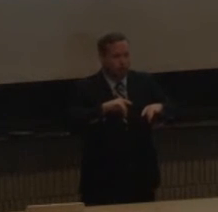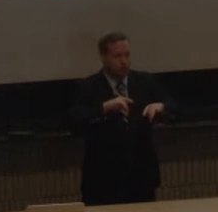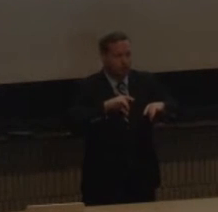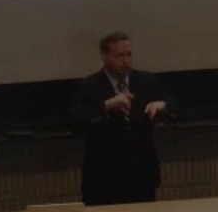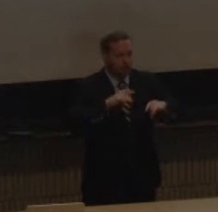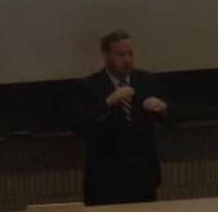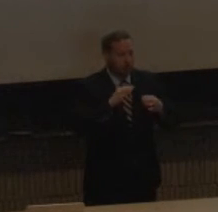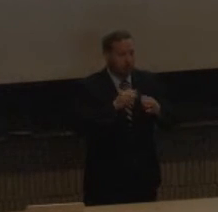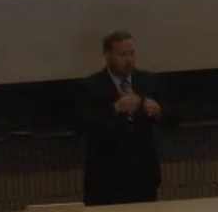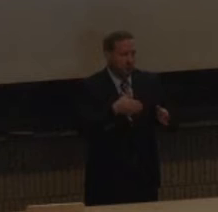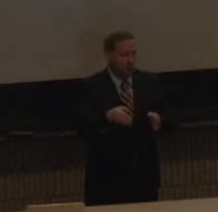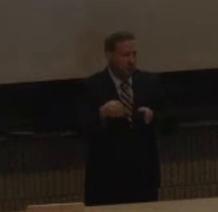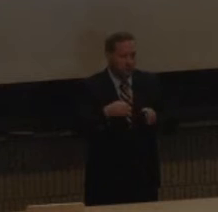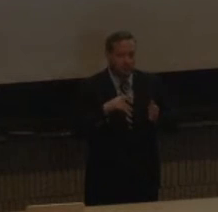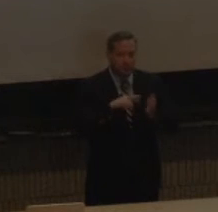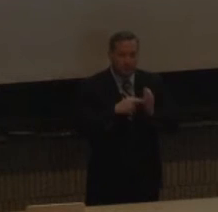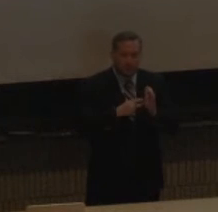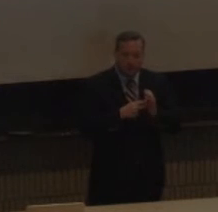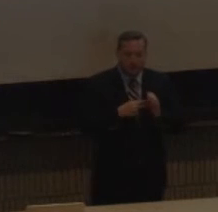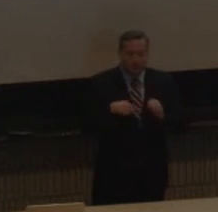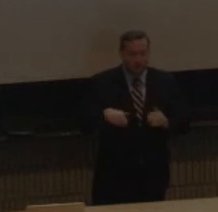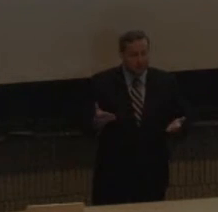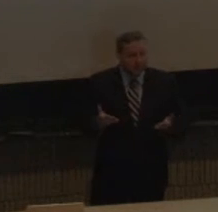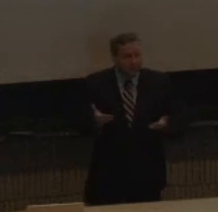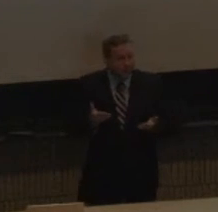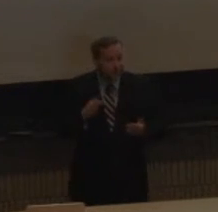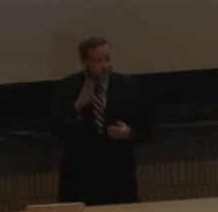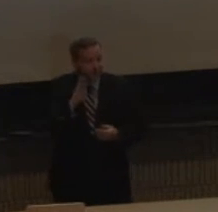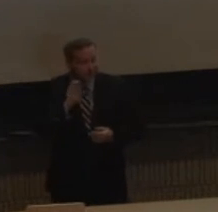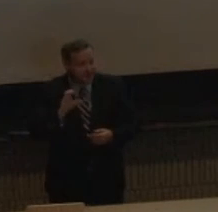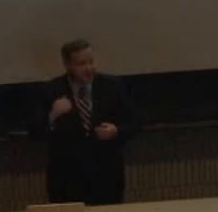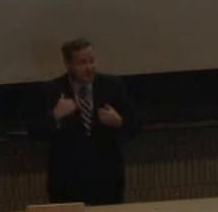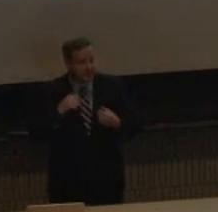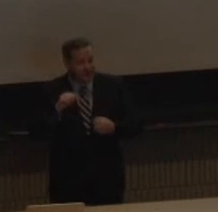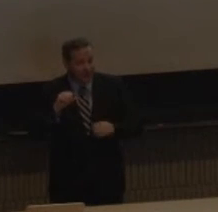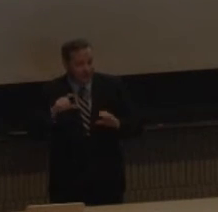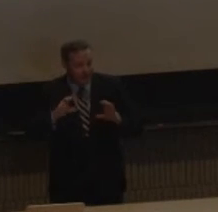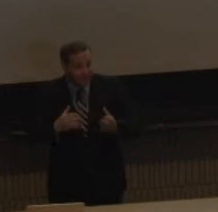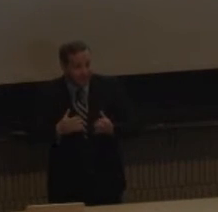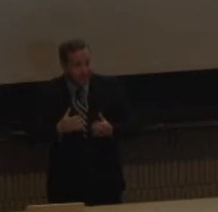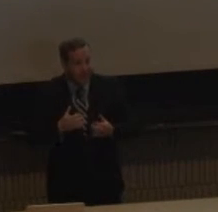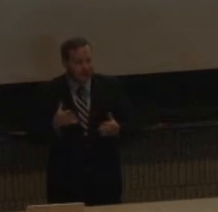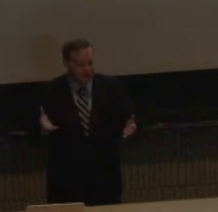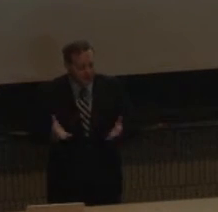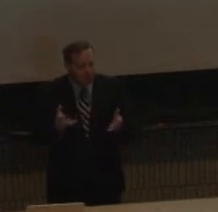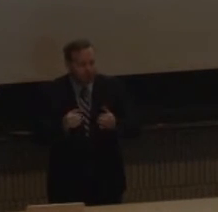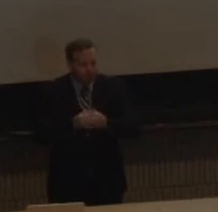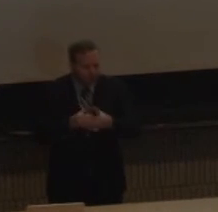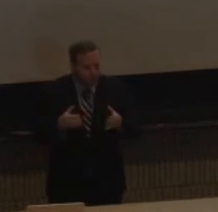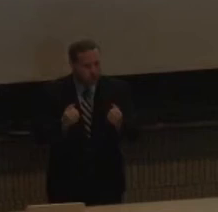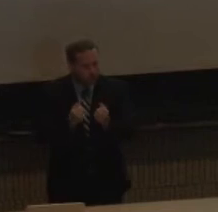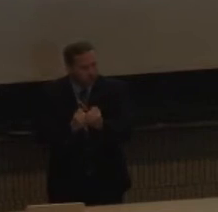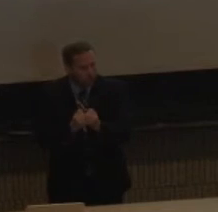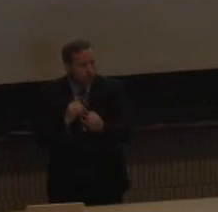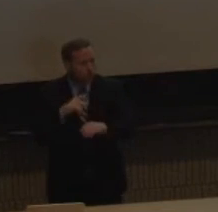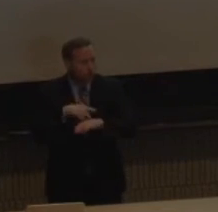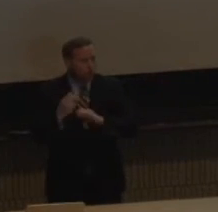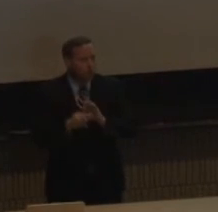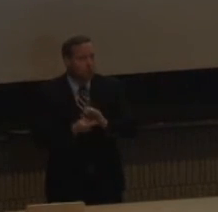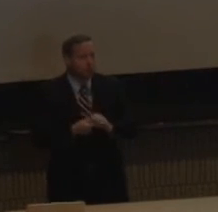And as far as acquisition goes, I think like ECC has ASL classes. They're expanding